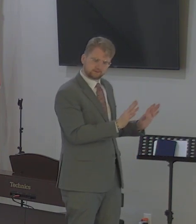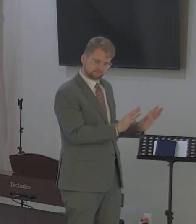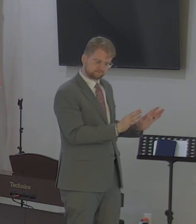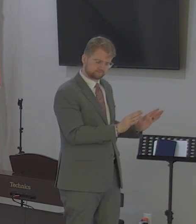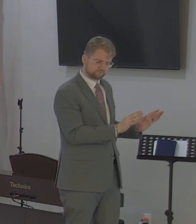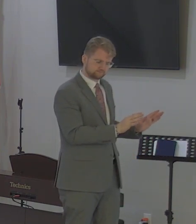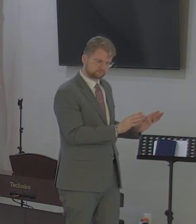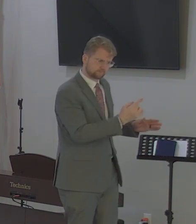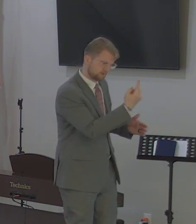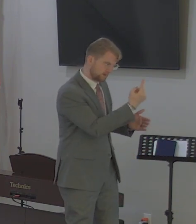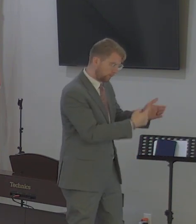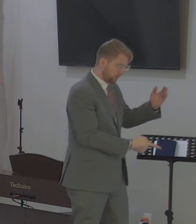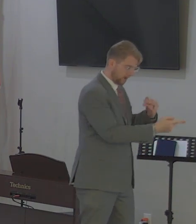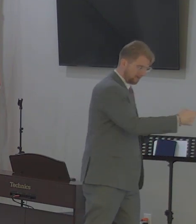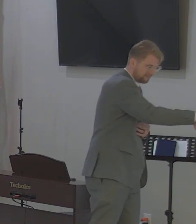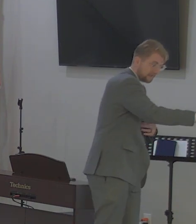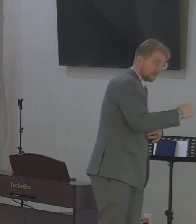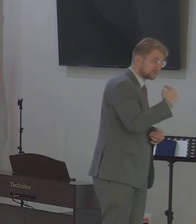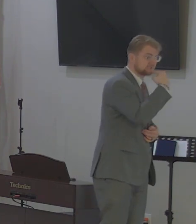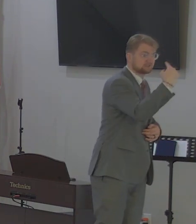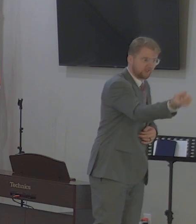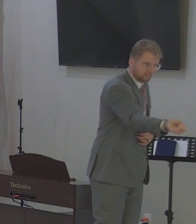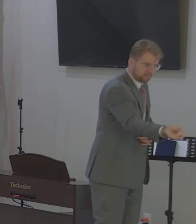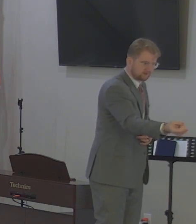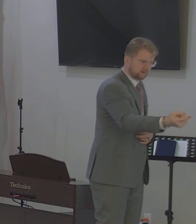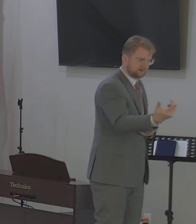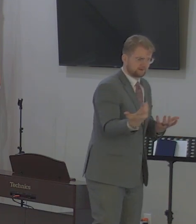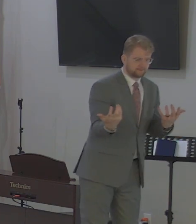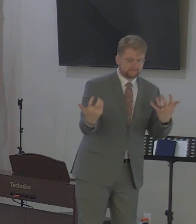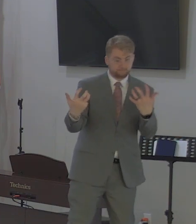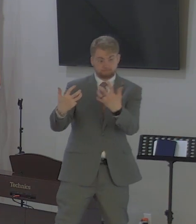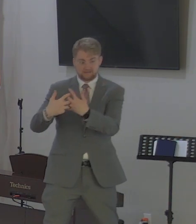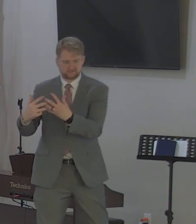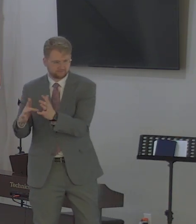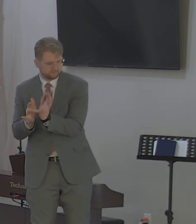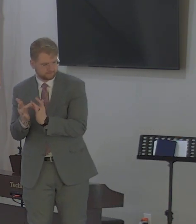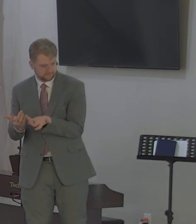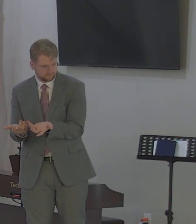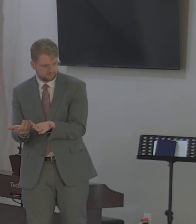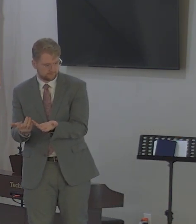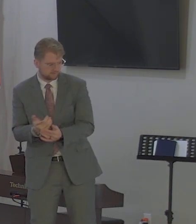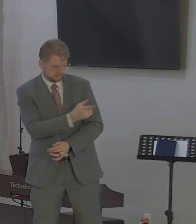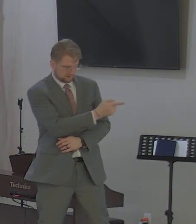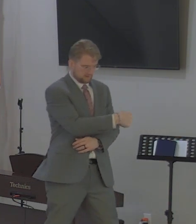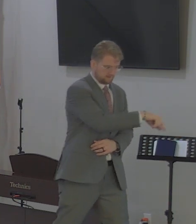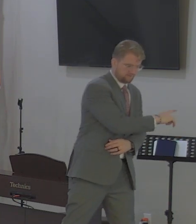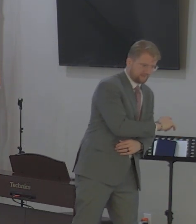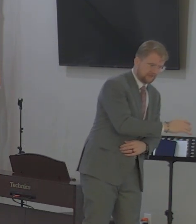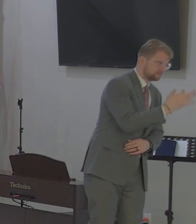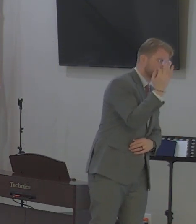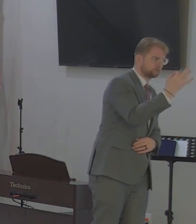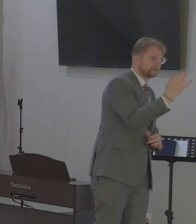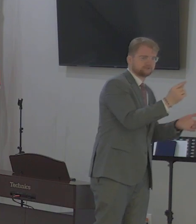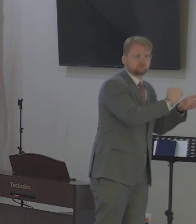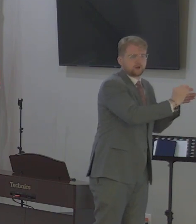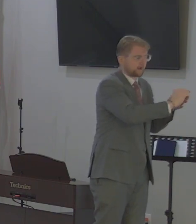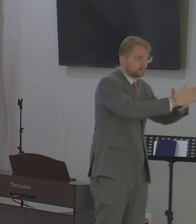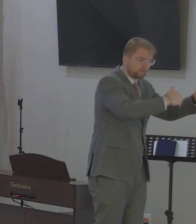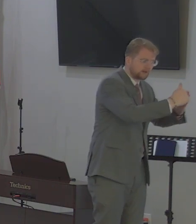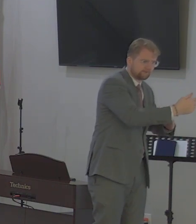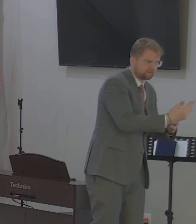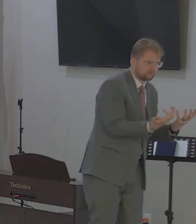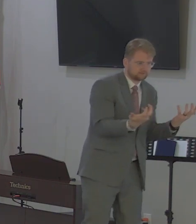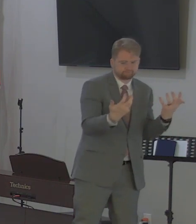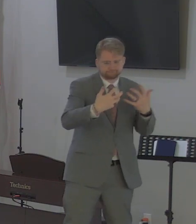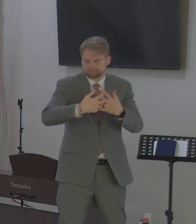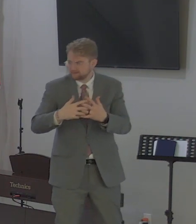Does what they say line up with, thus saith the Lord? Does what they say increase my faith